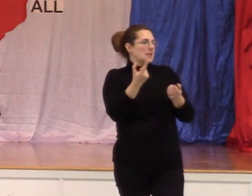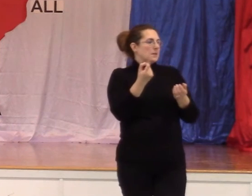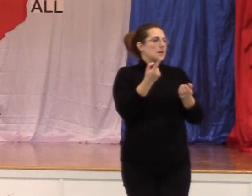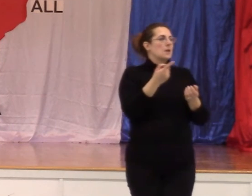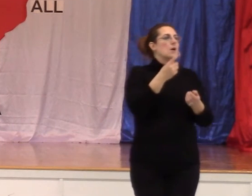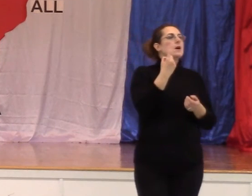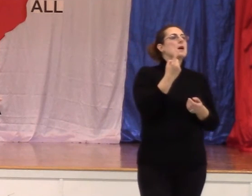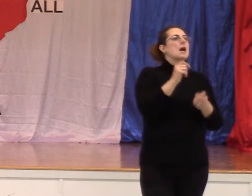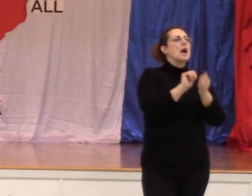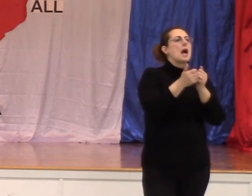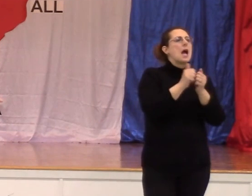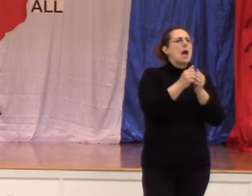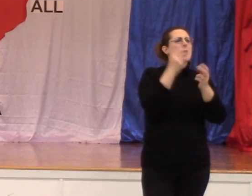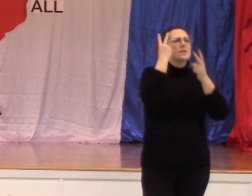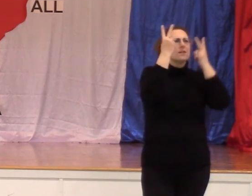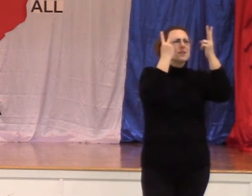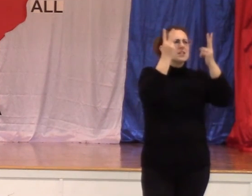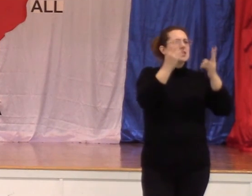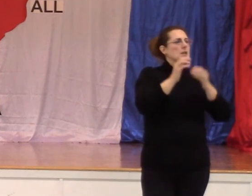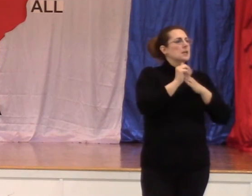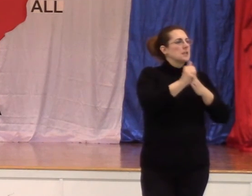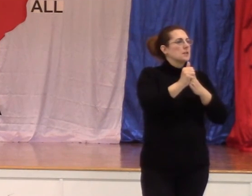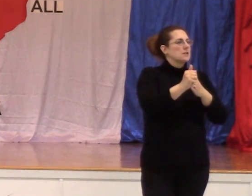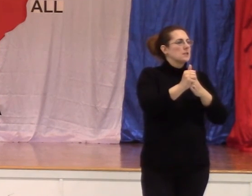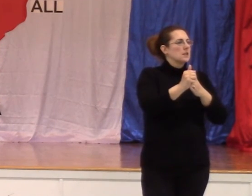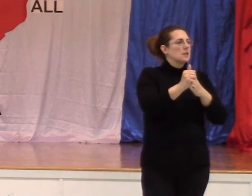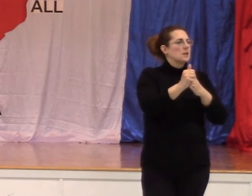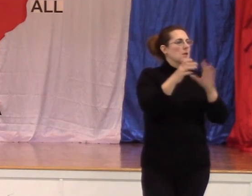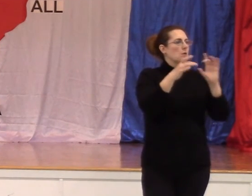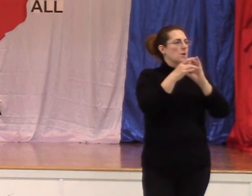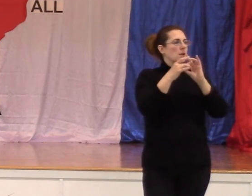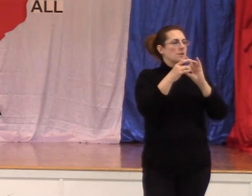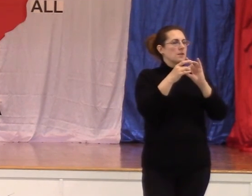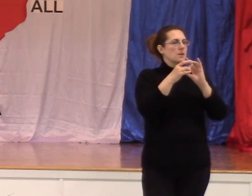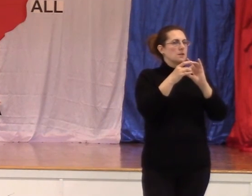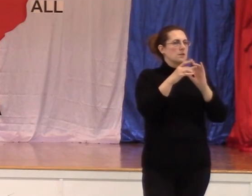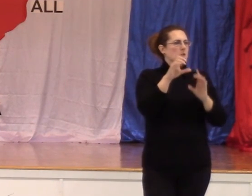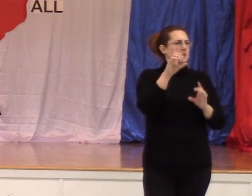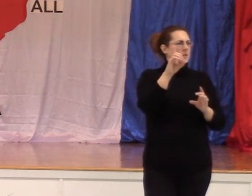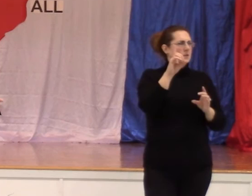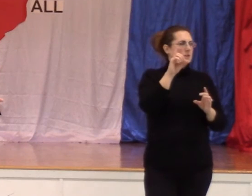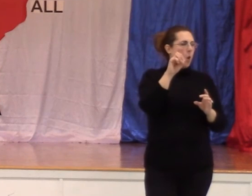there, how is that visionary leadership stuff related to Donatism?